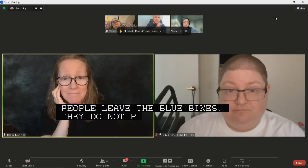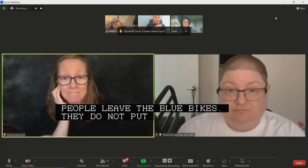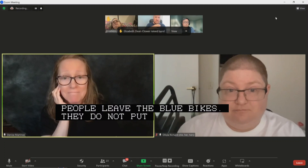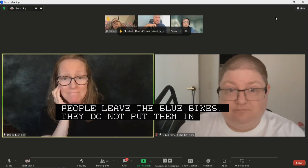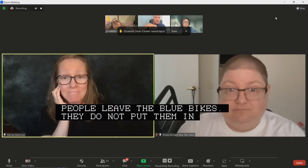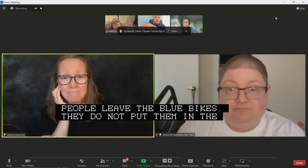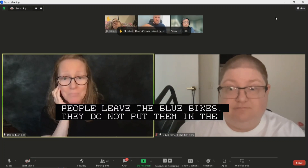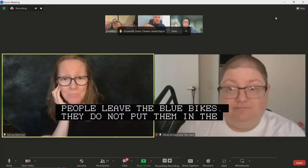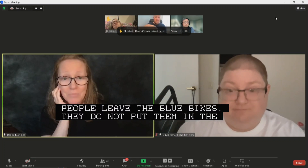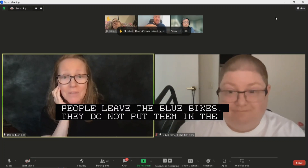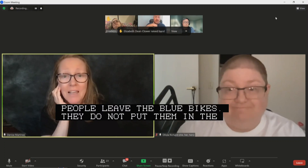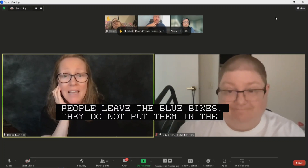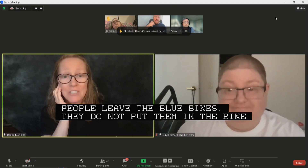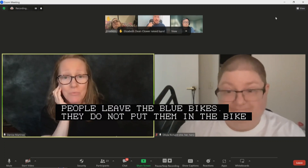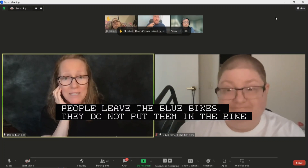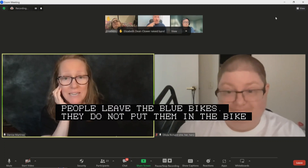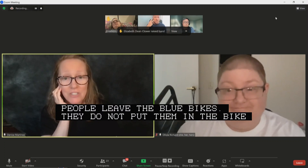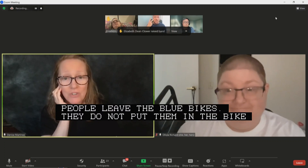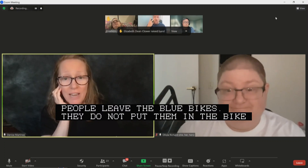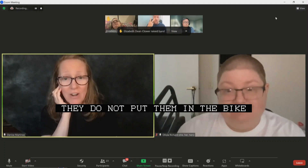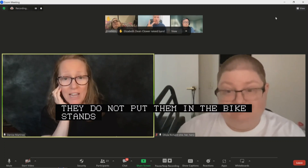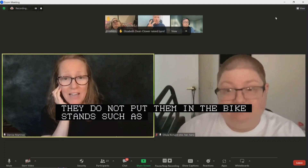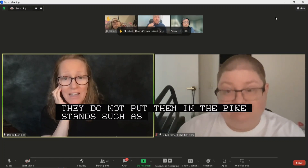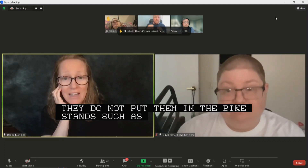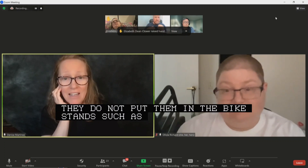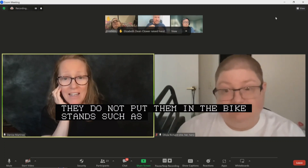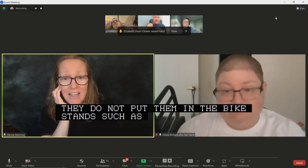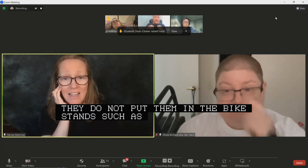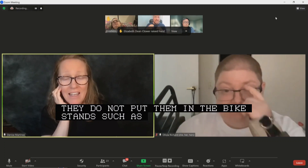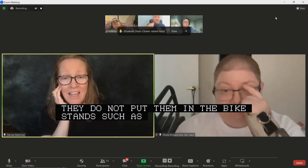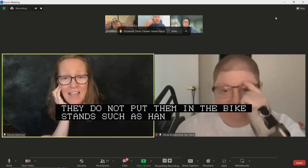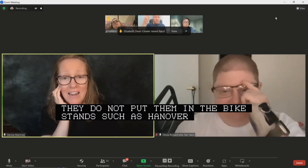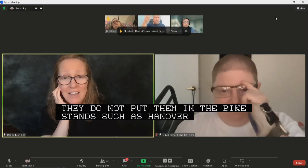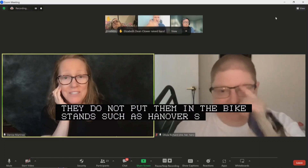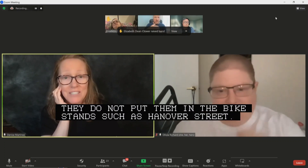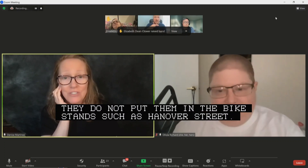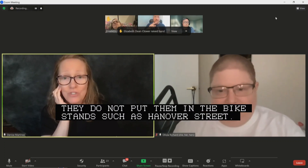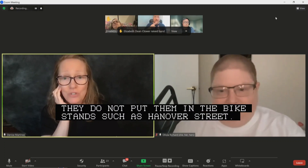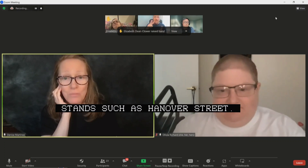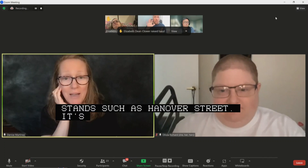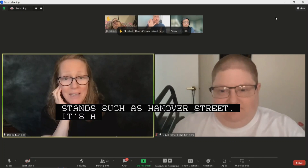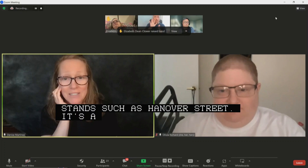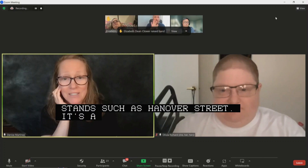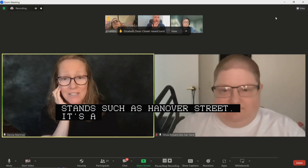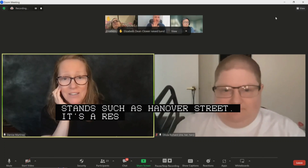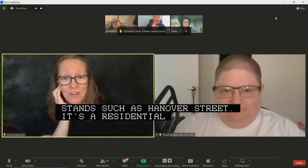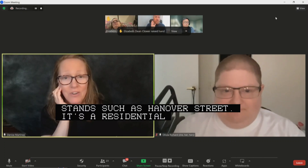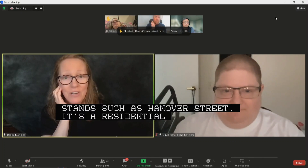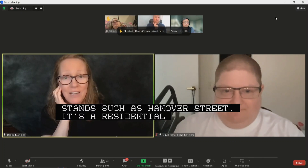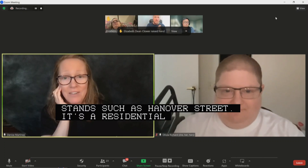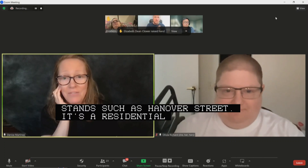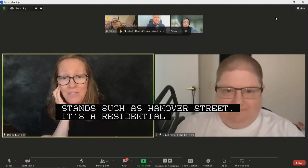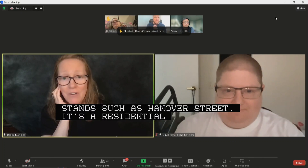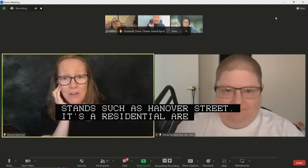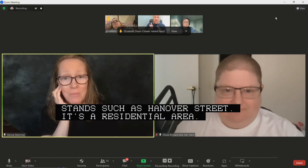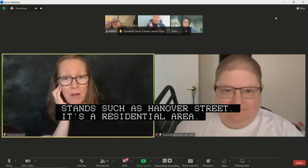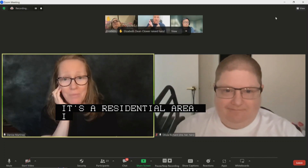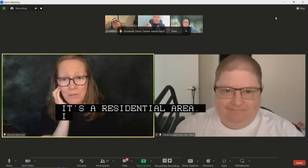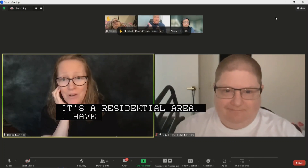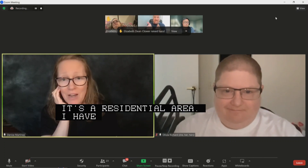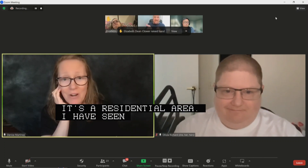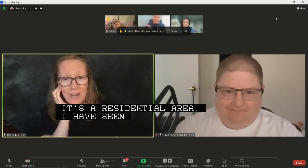Street. It's a residential area, and I've seen two bikes in a